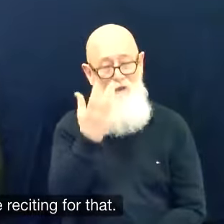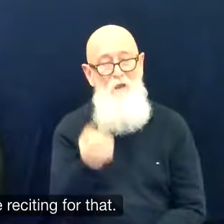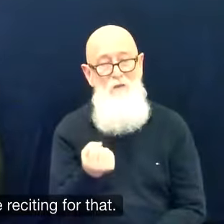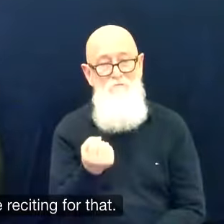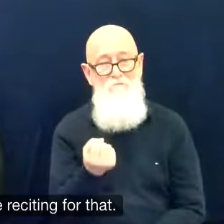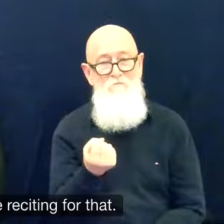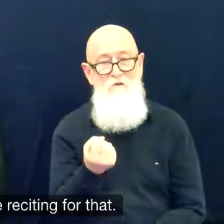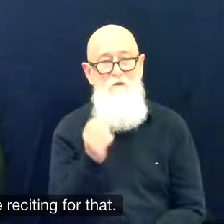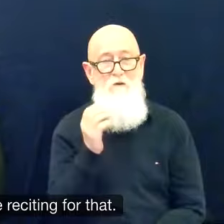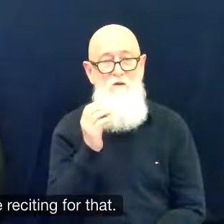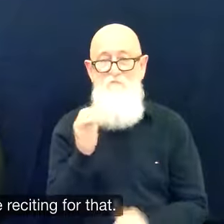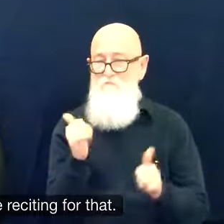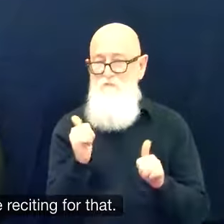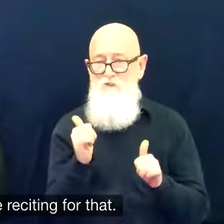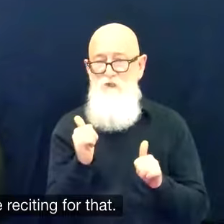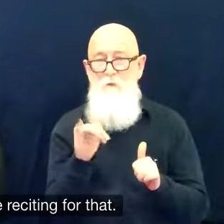internationally for